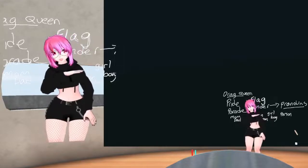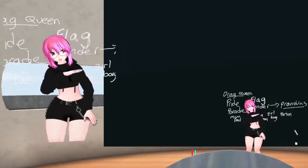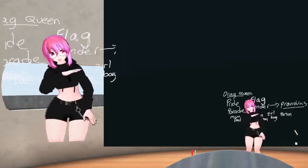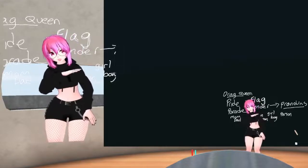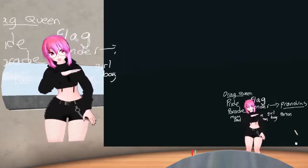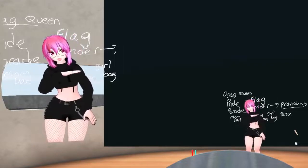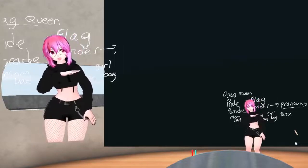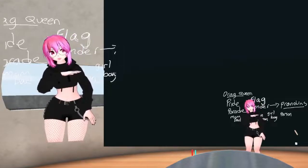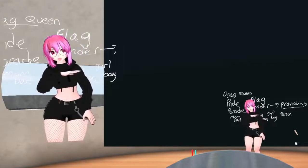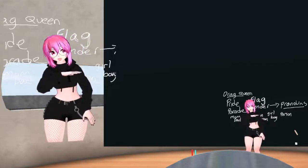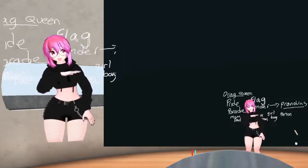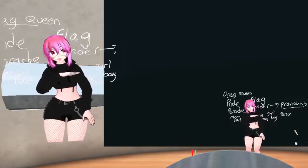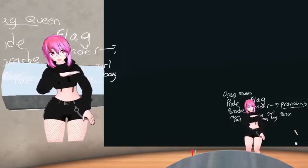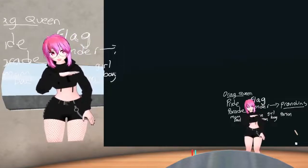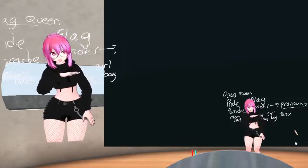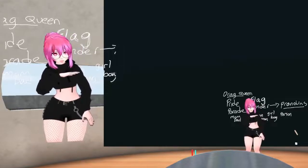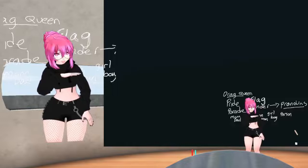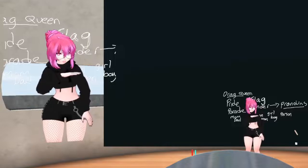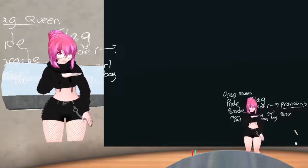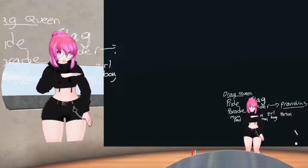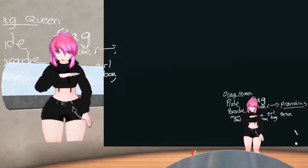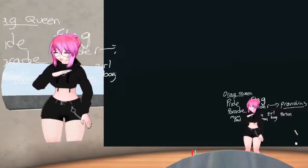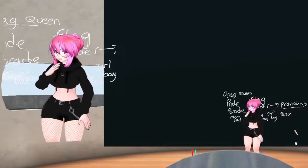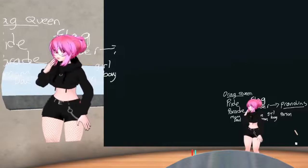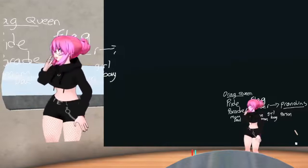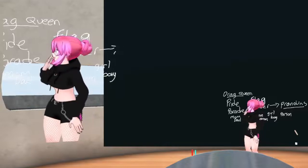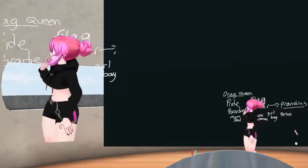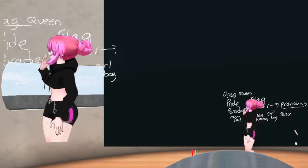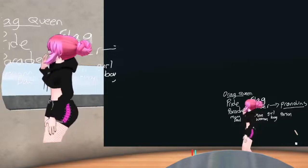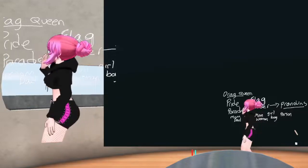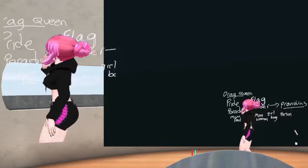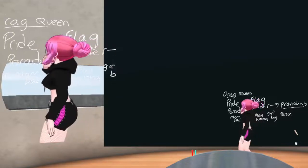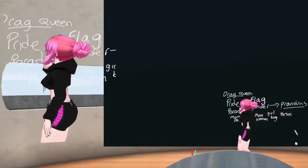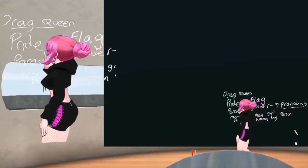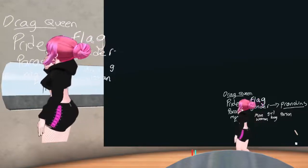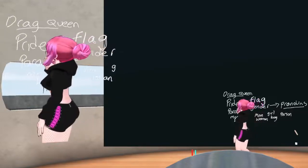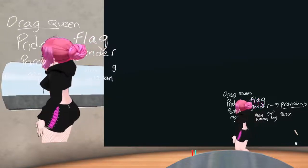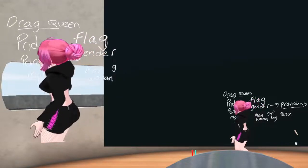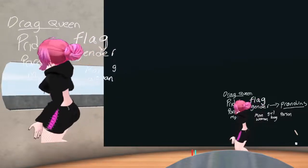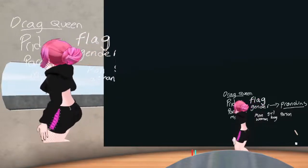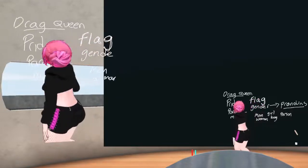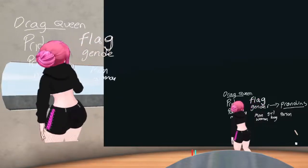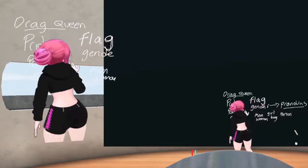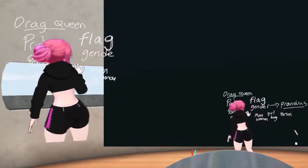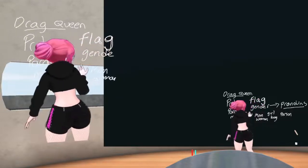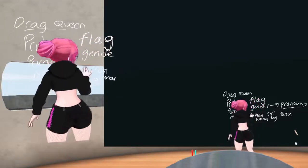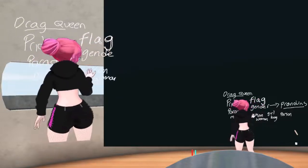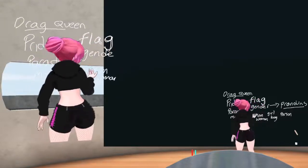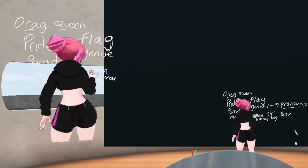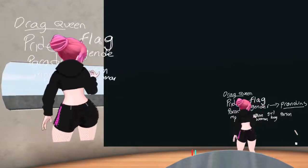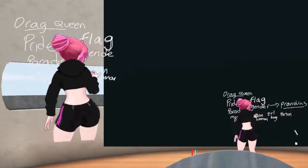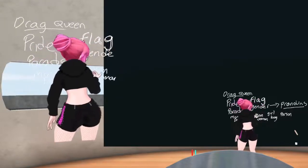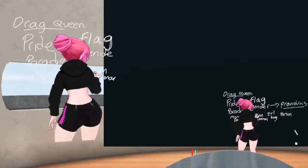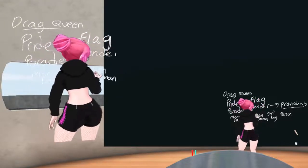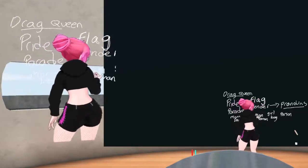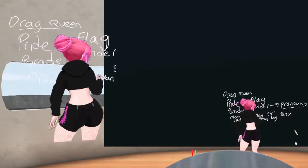seen some people do it on their chest as well. That's another version I've seen.